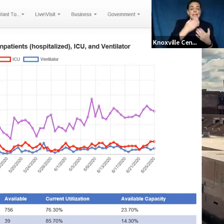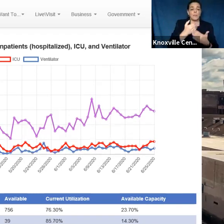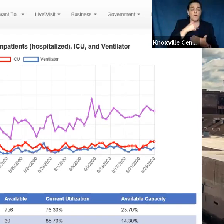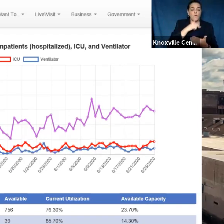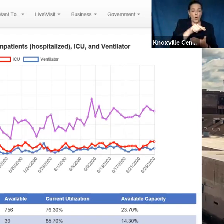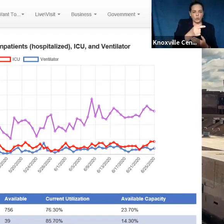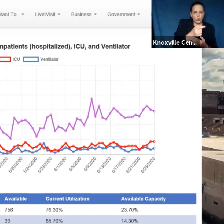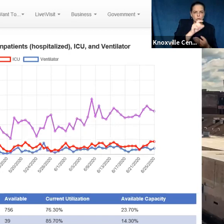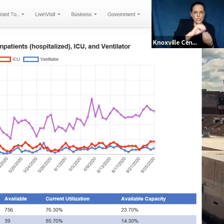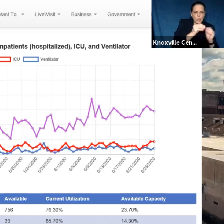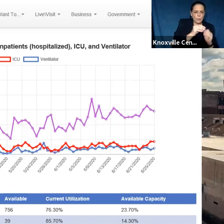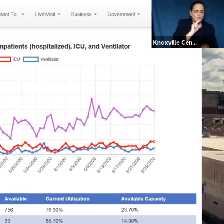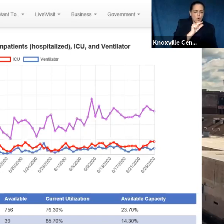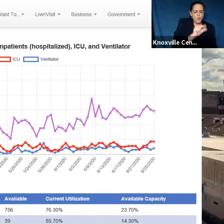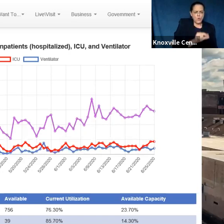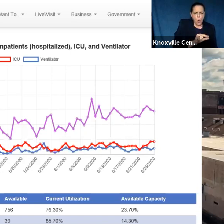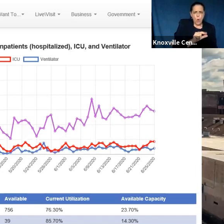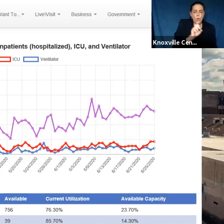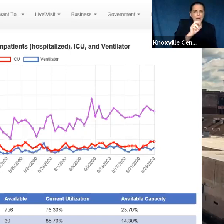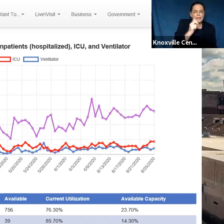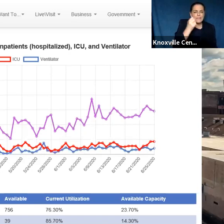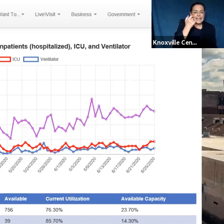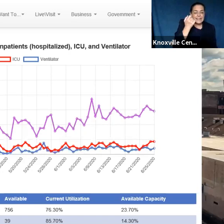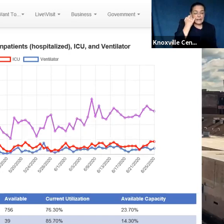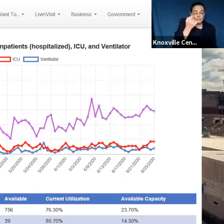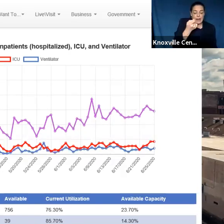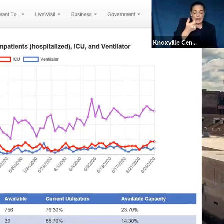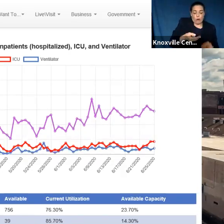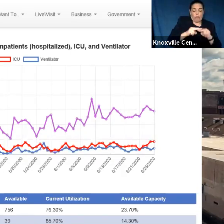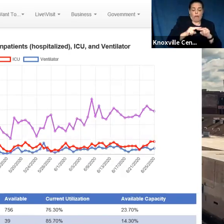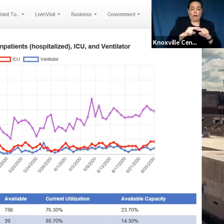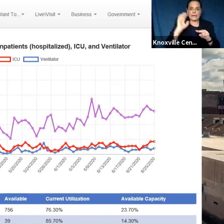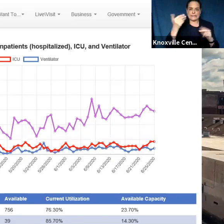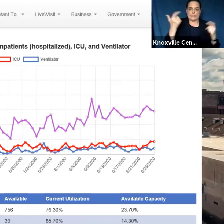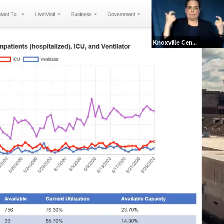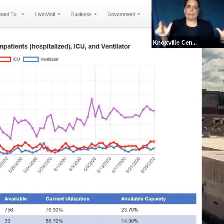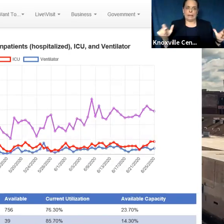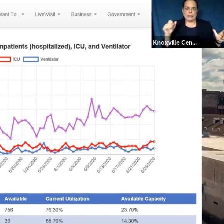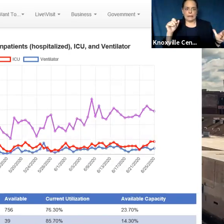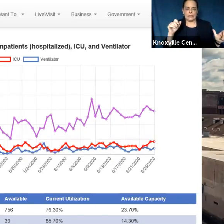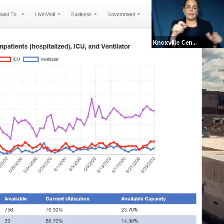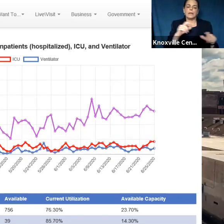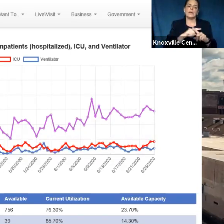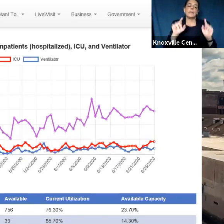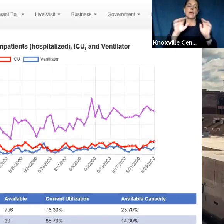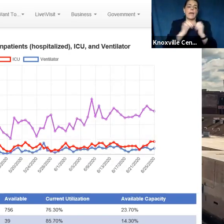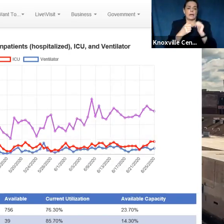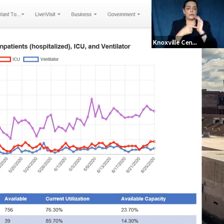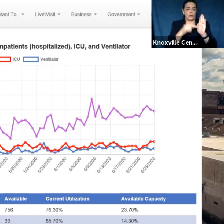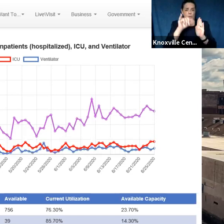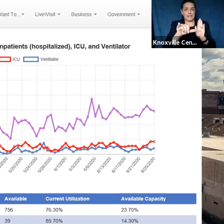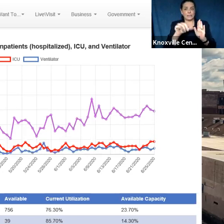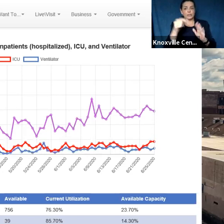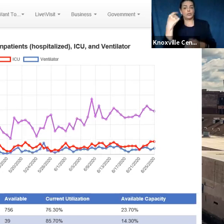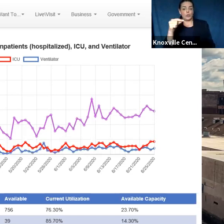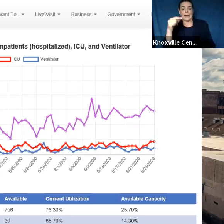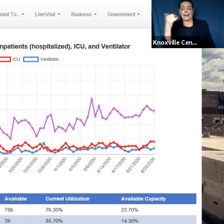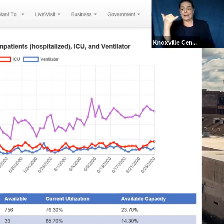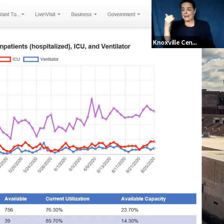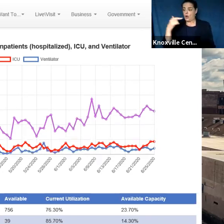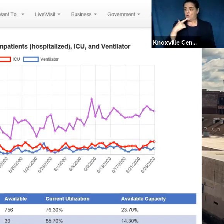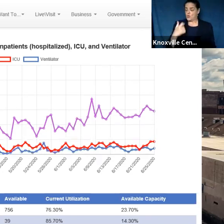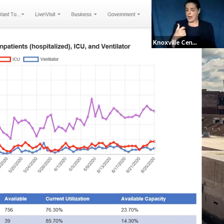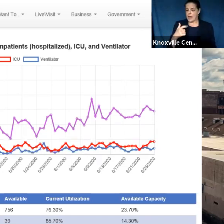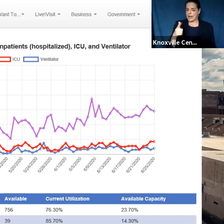as statistically significant. As always, decisions regarding how to classify this benchmark as green, yellow, or red are